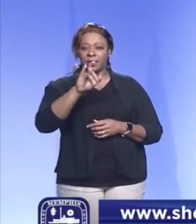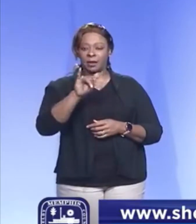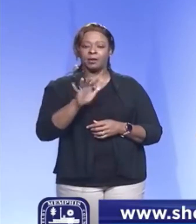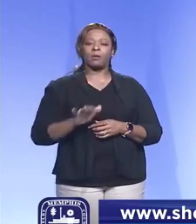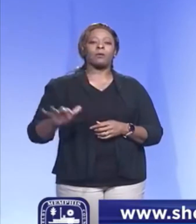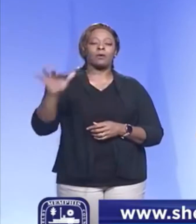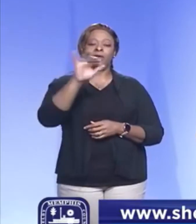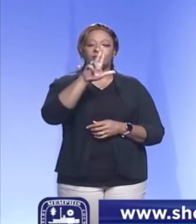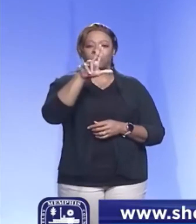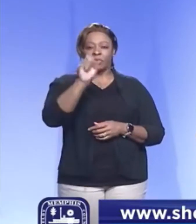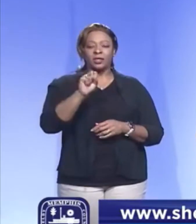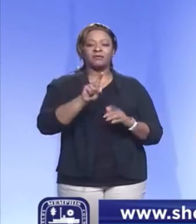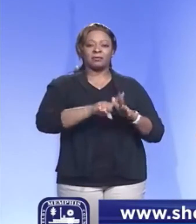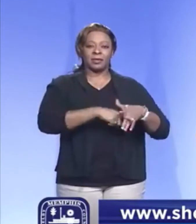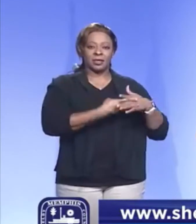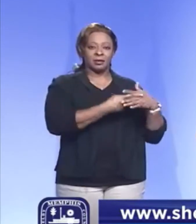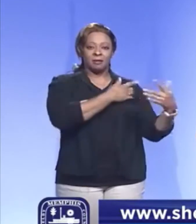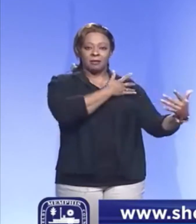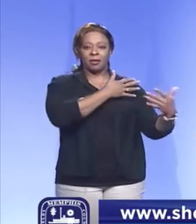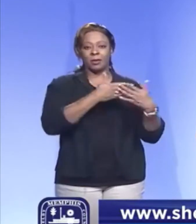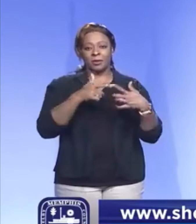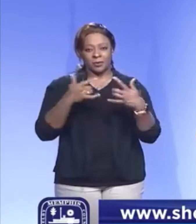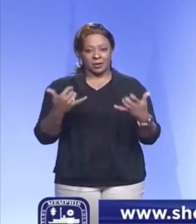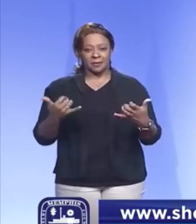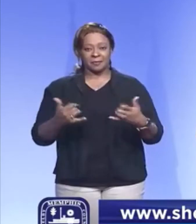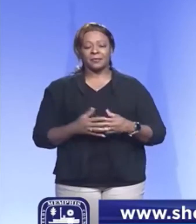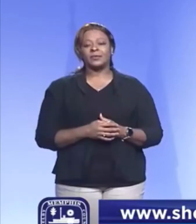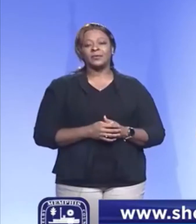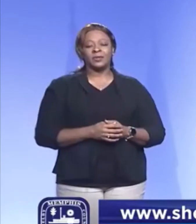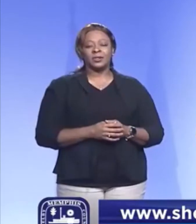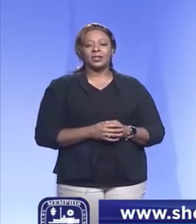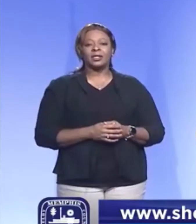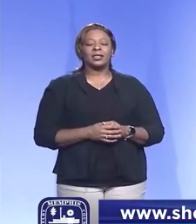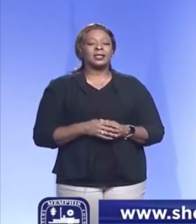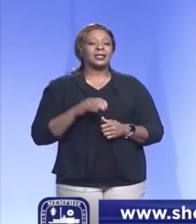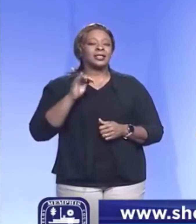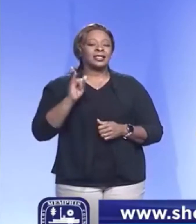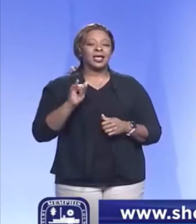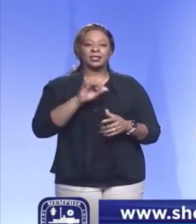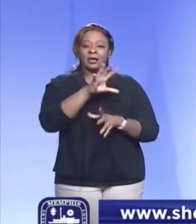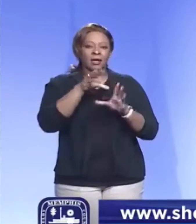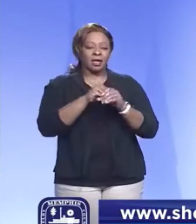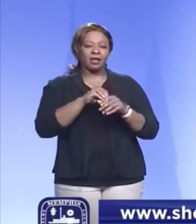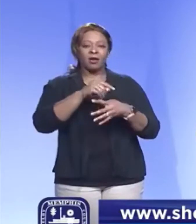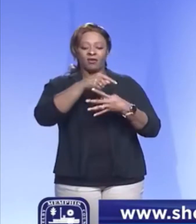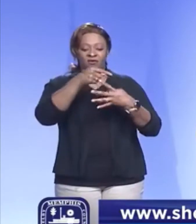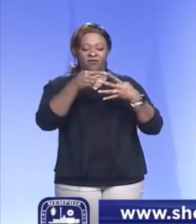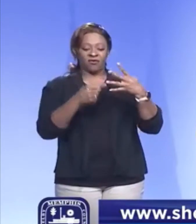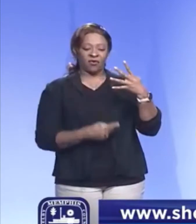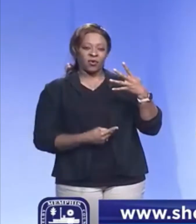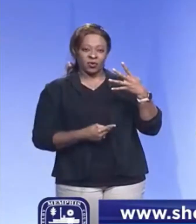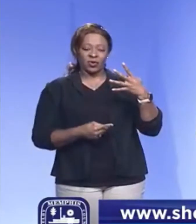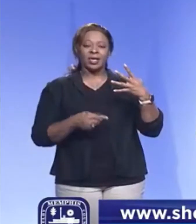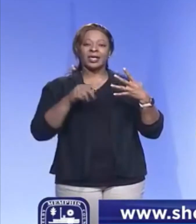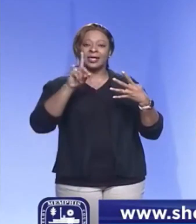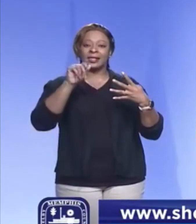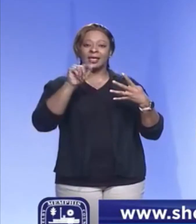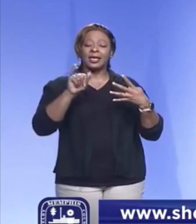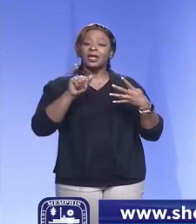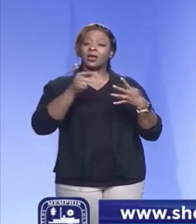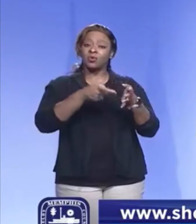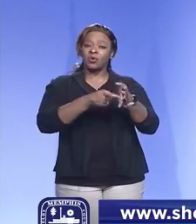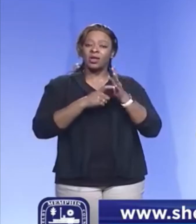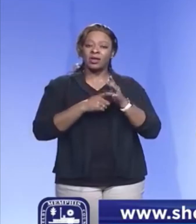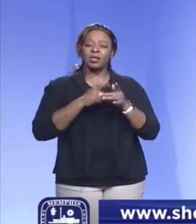United States from the very beginning of the pandemic. And it is the context of all four of those gating criteria that